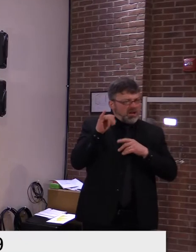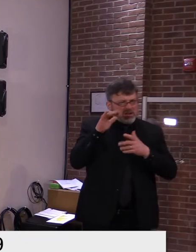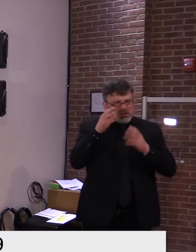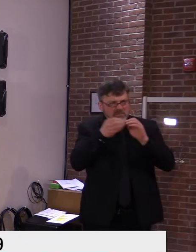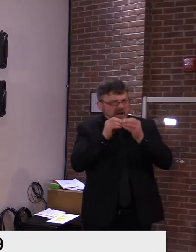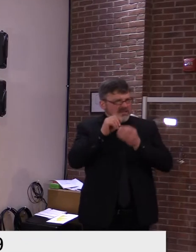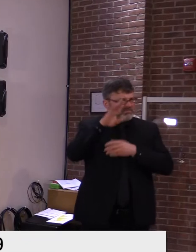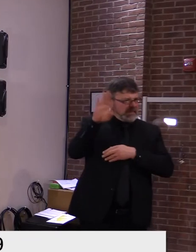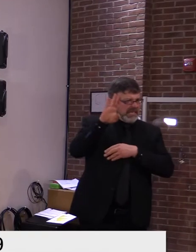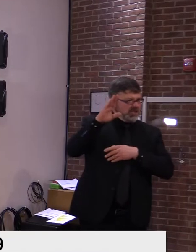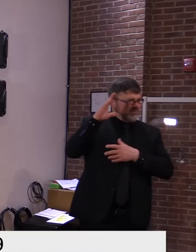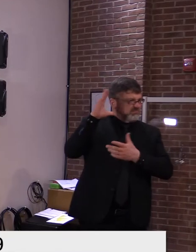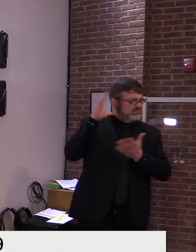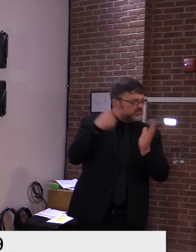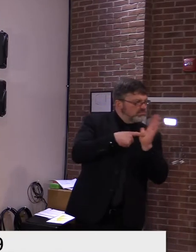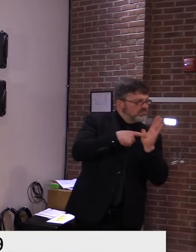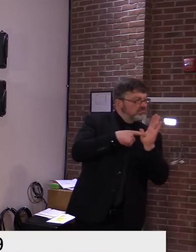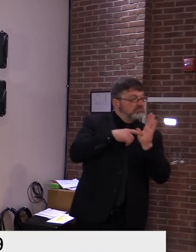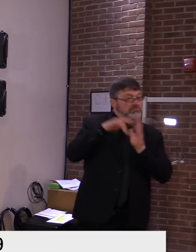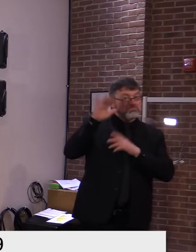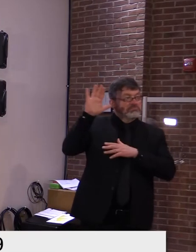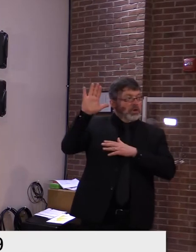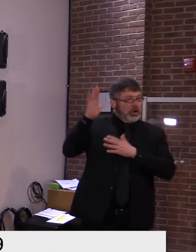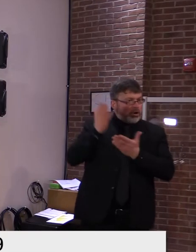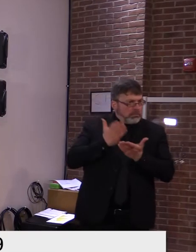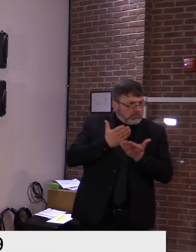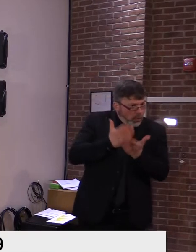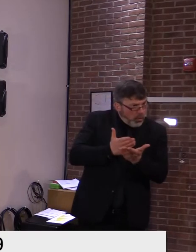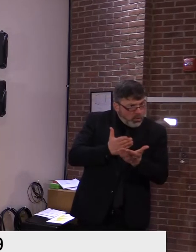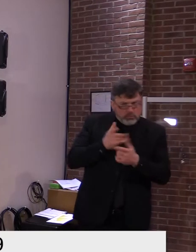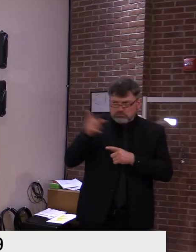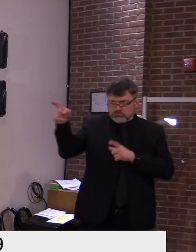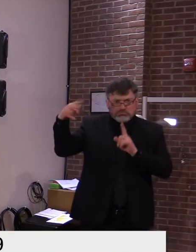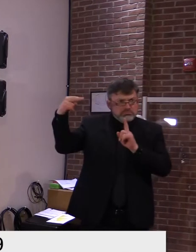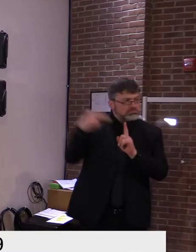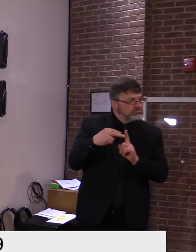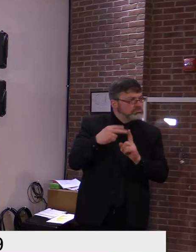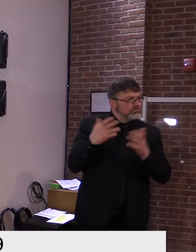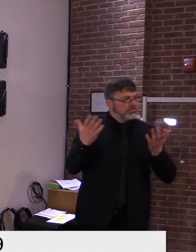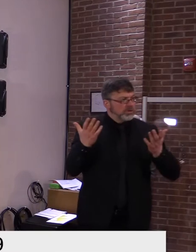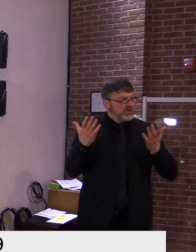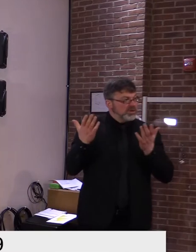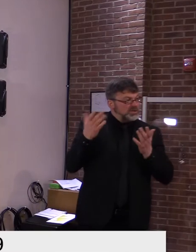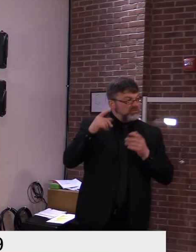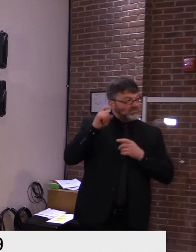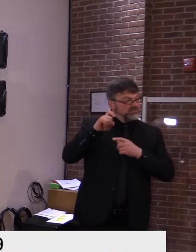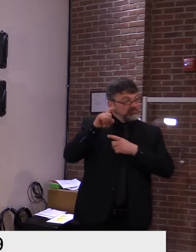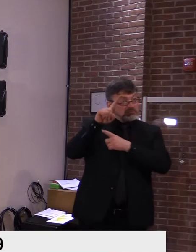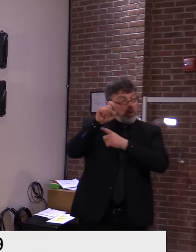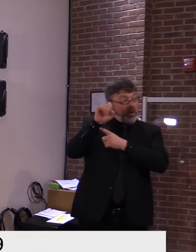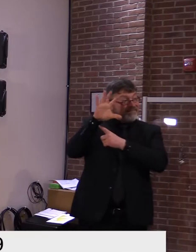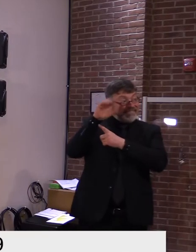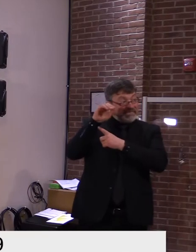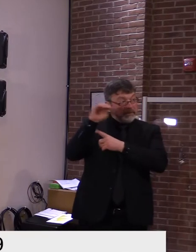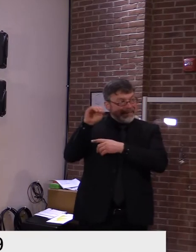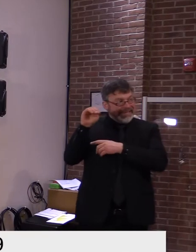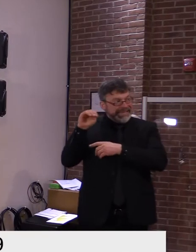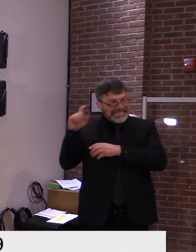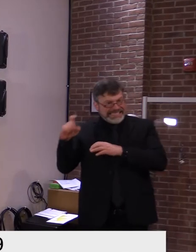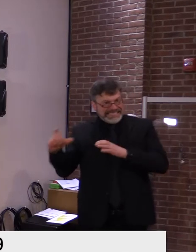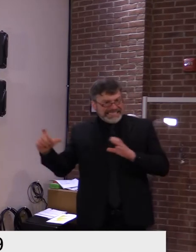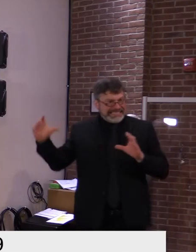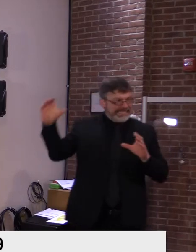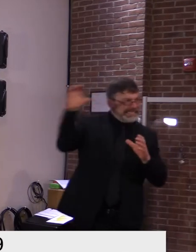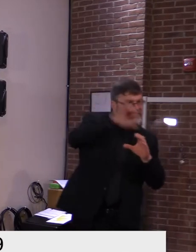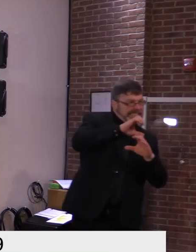what are your thoughts on using the $150 million to kind of kickstart that filling the hole? Yeah,